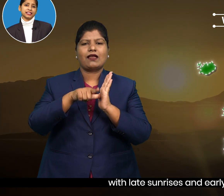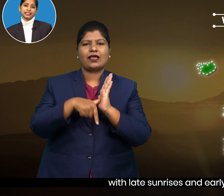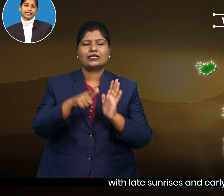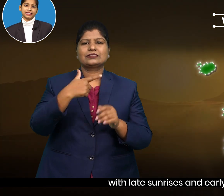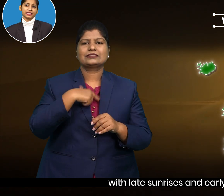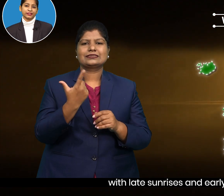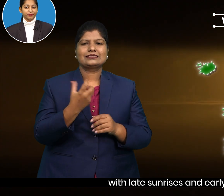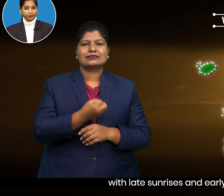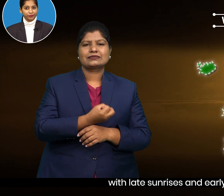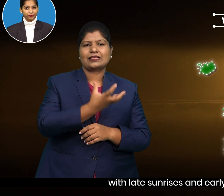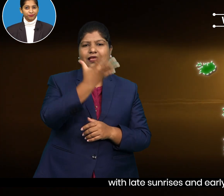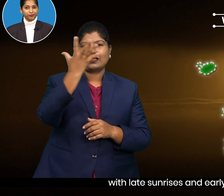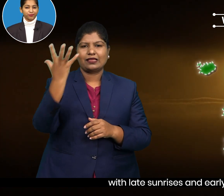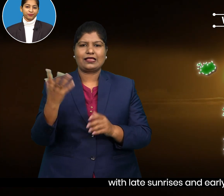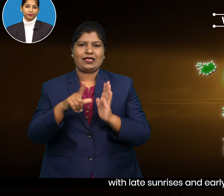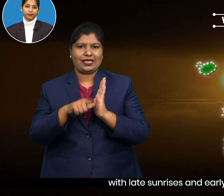early sunsets.